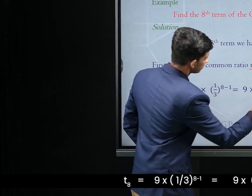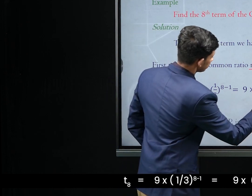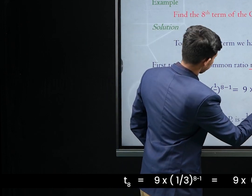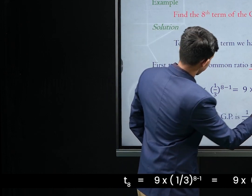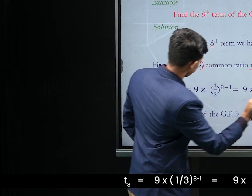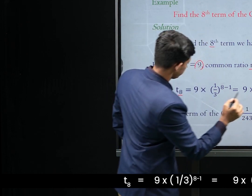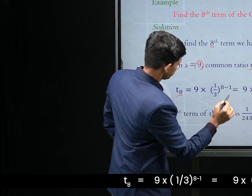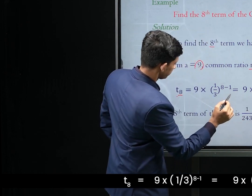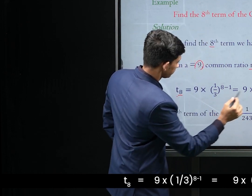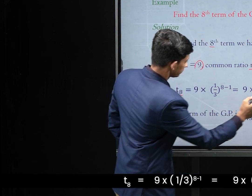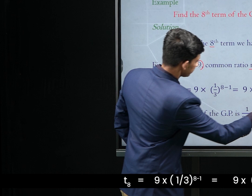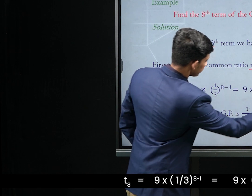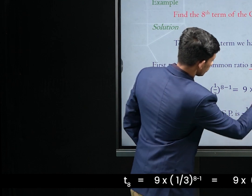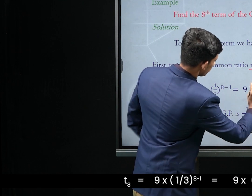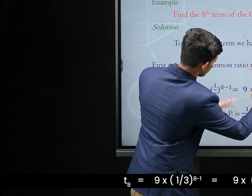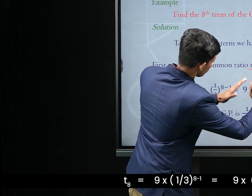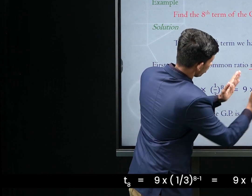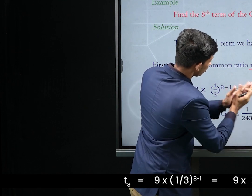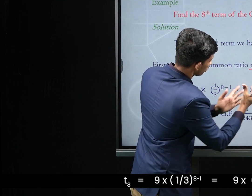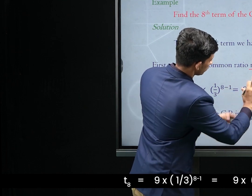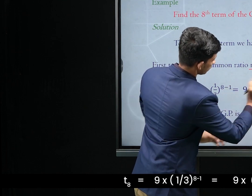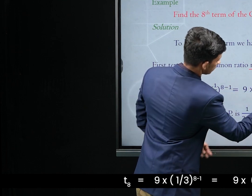By solving, we get 1 by 243.